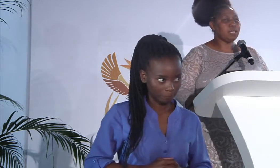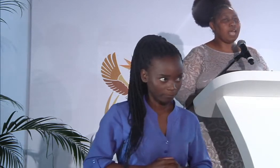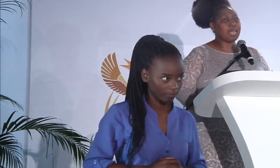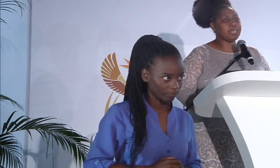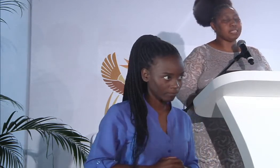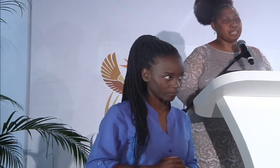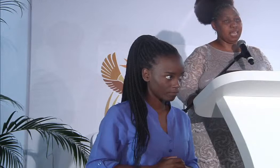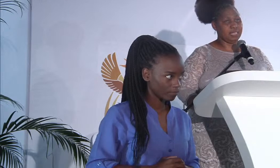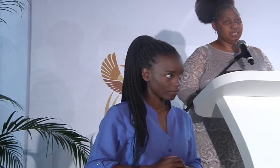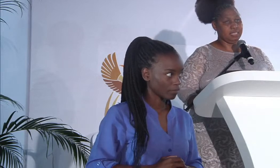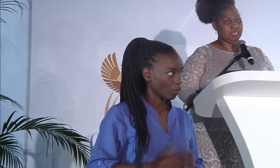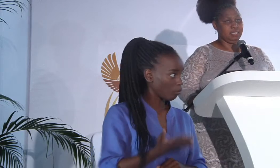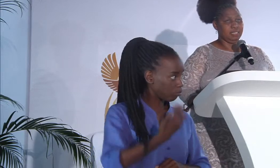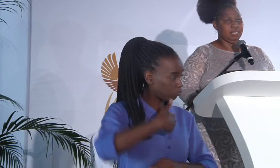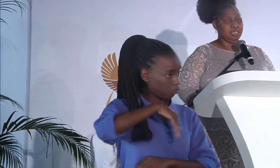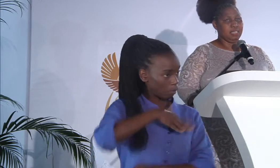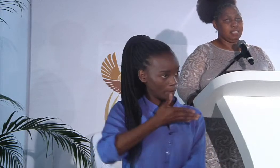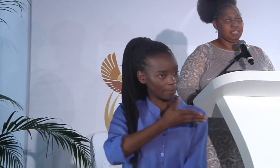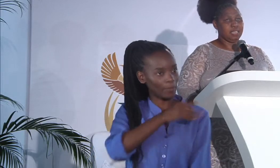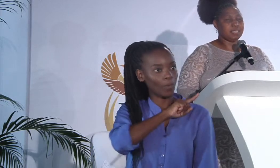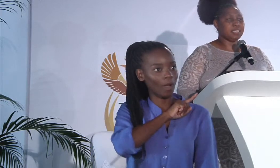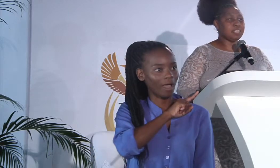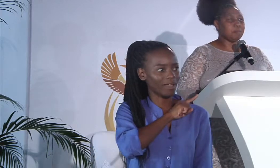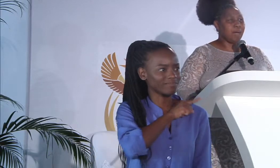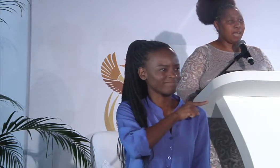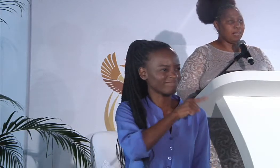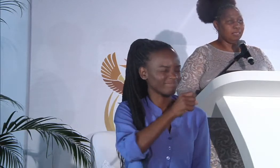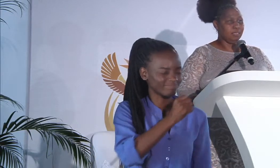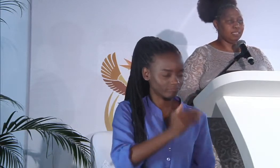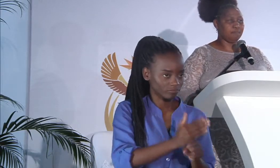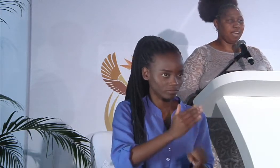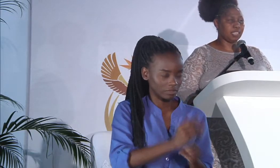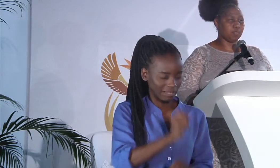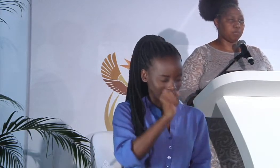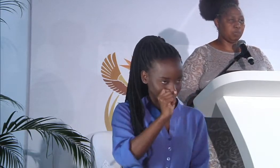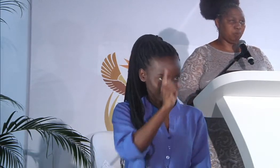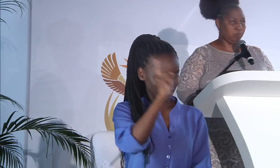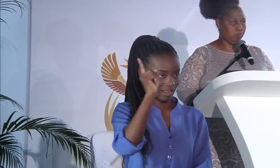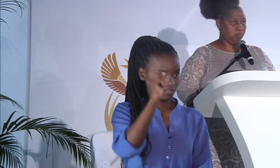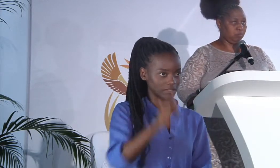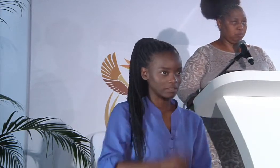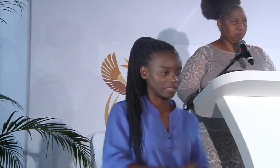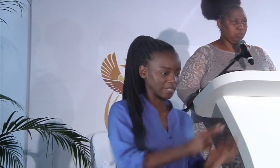actually understand that stigma divides people.